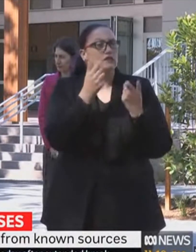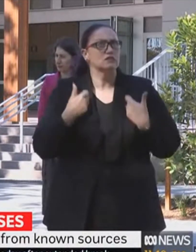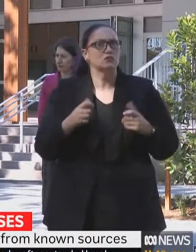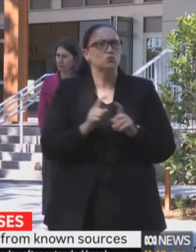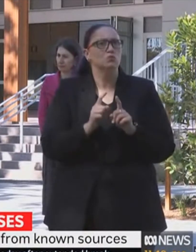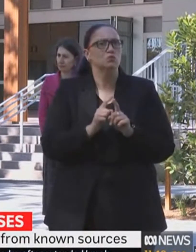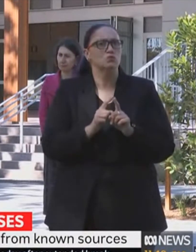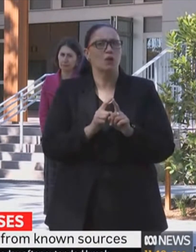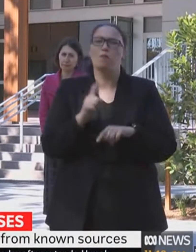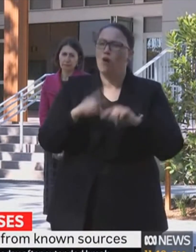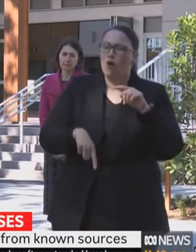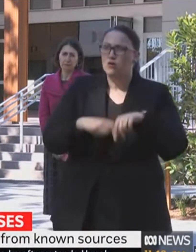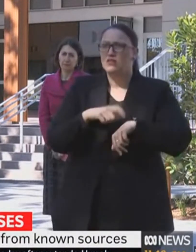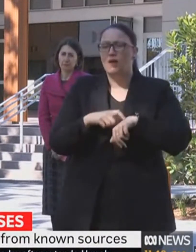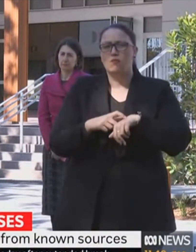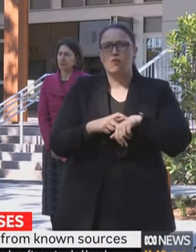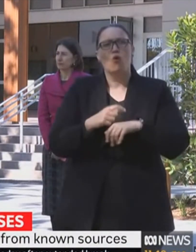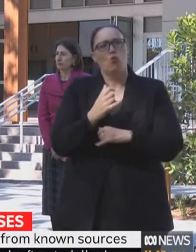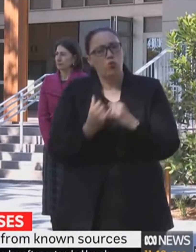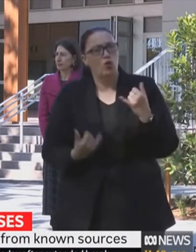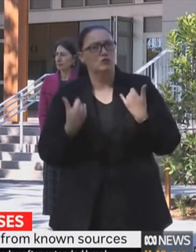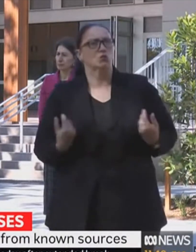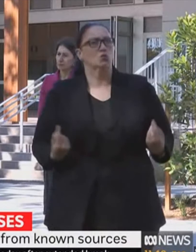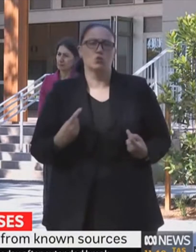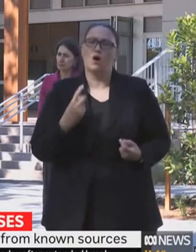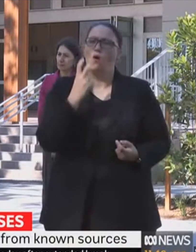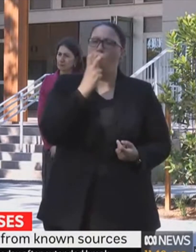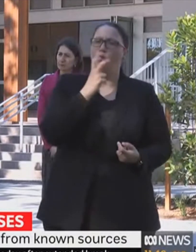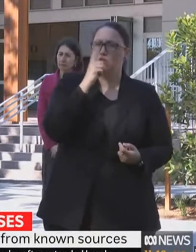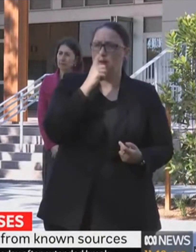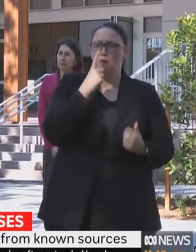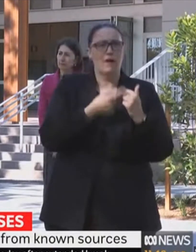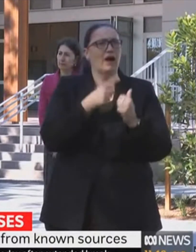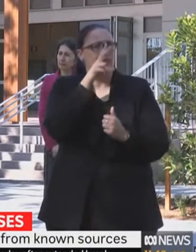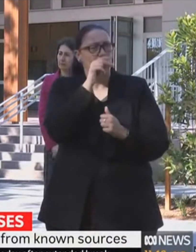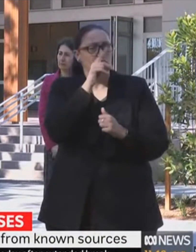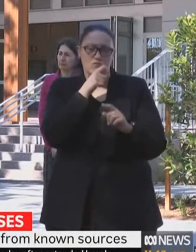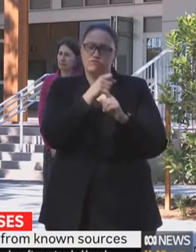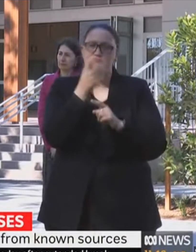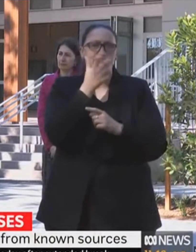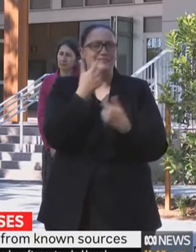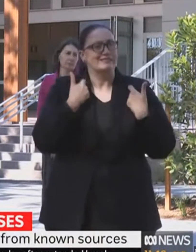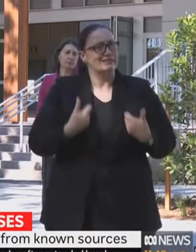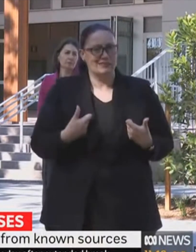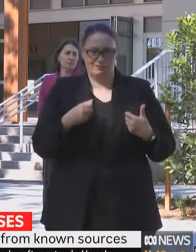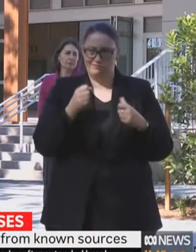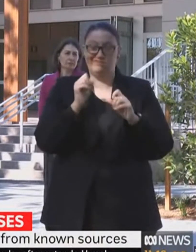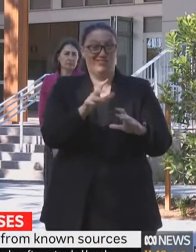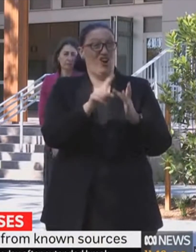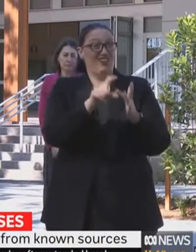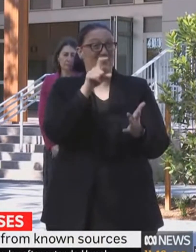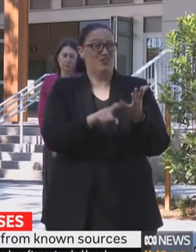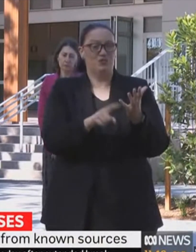and it does on average, but there still will be young people that are impacted, and it is a call out to everyone to take